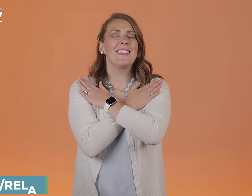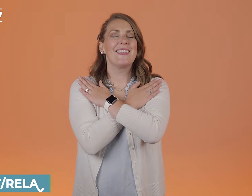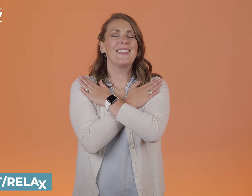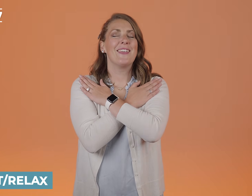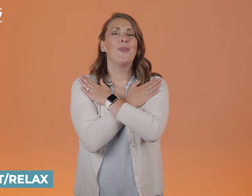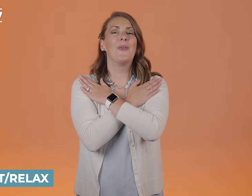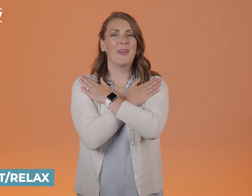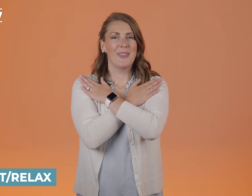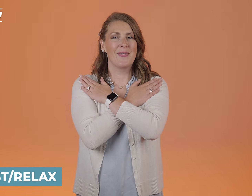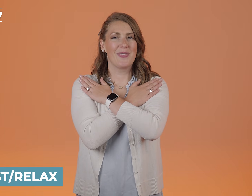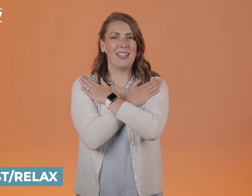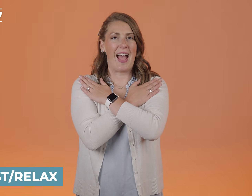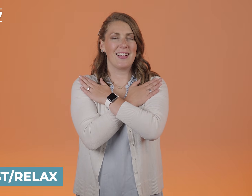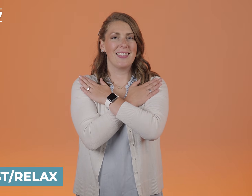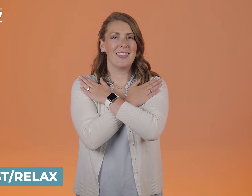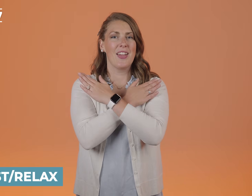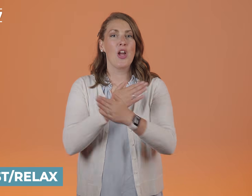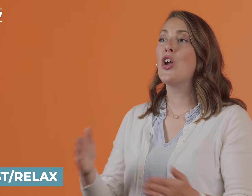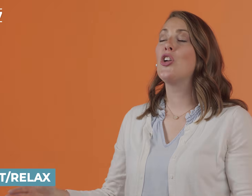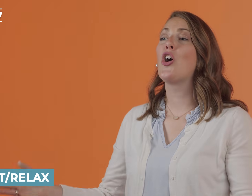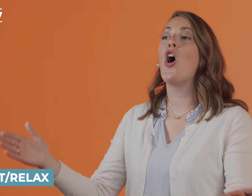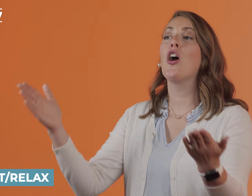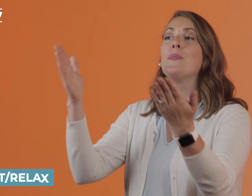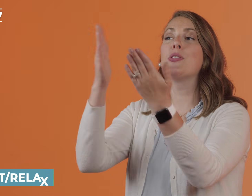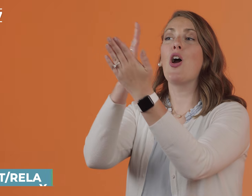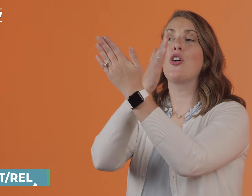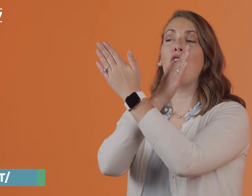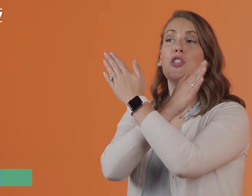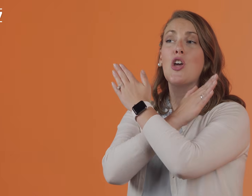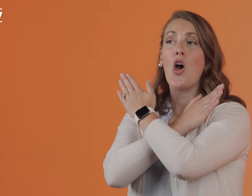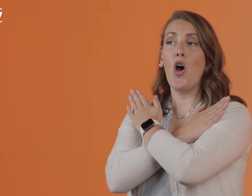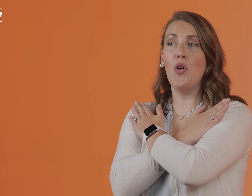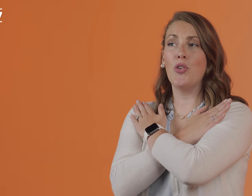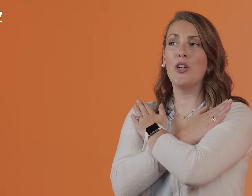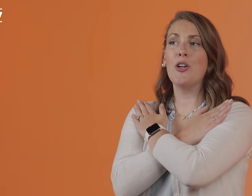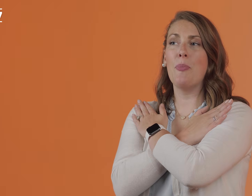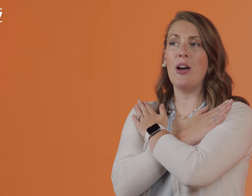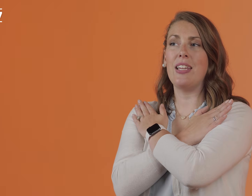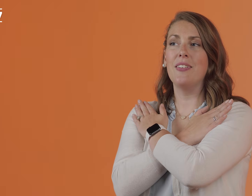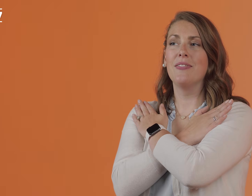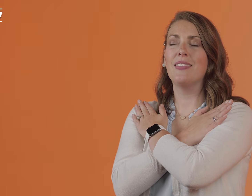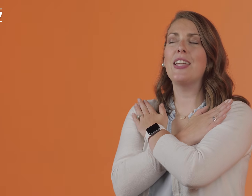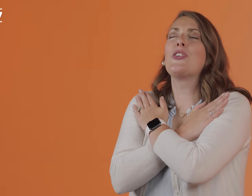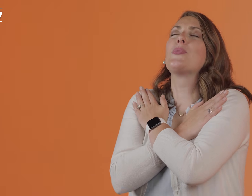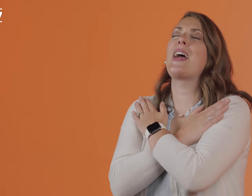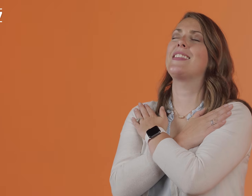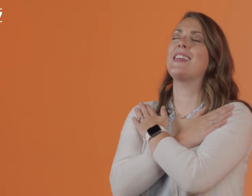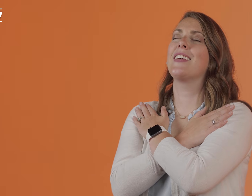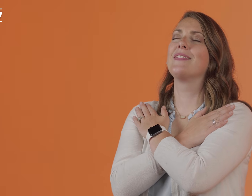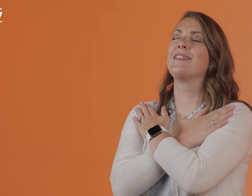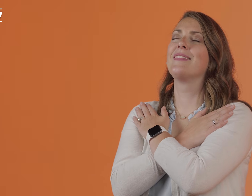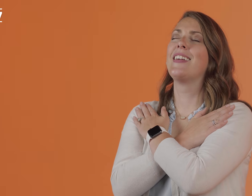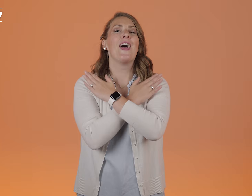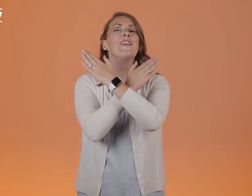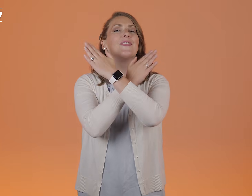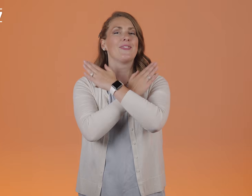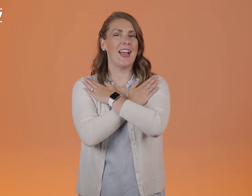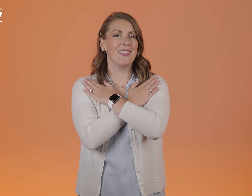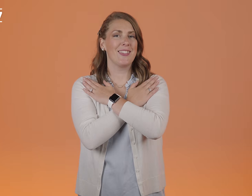Rest or relax. Your arms are crossed over your body like you're resting. Rest